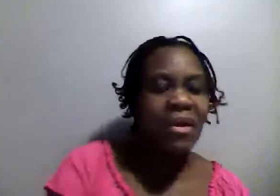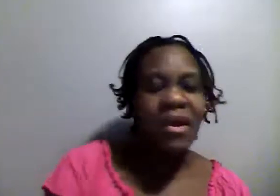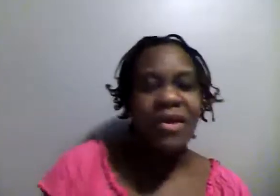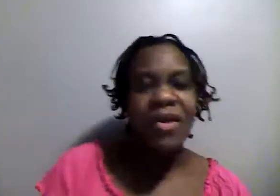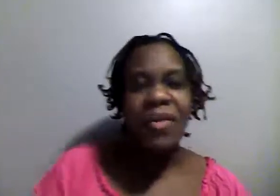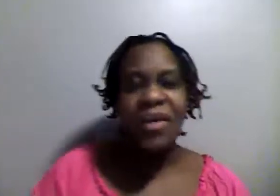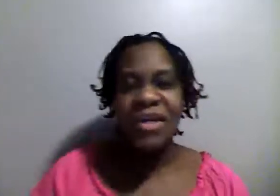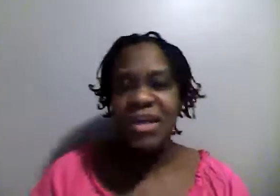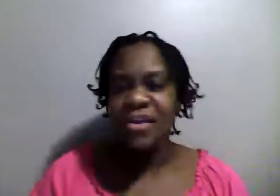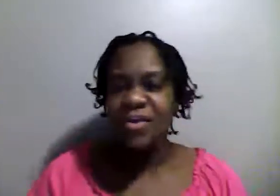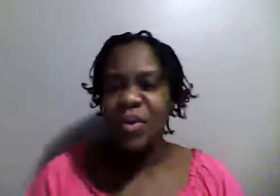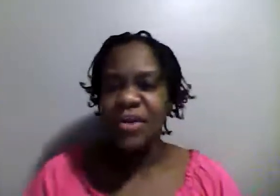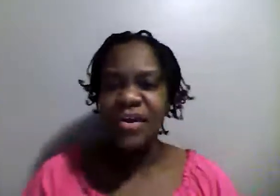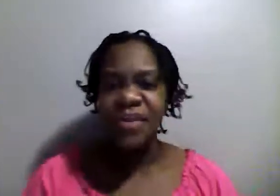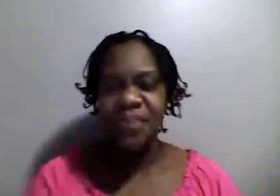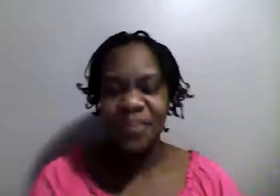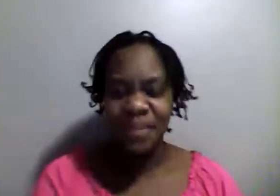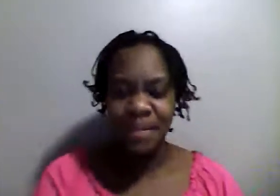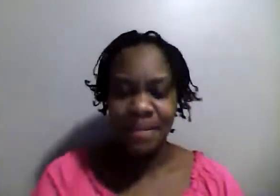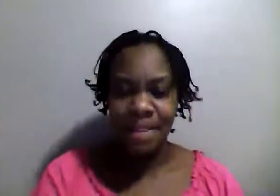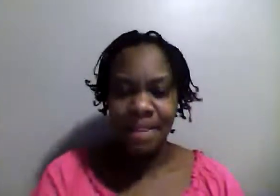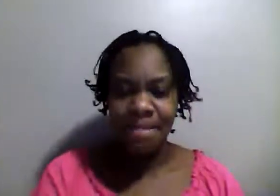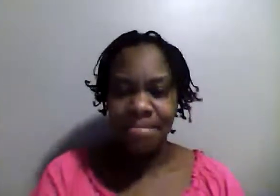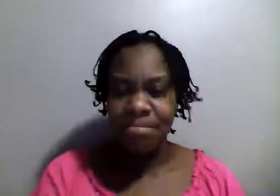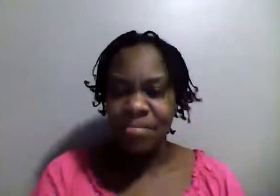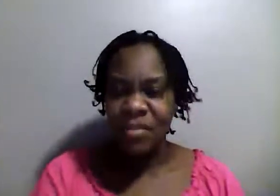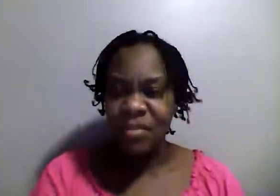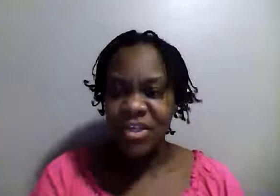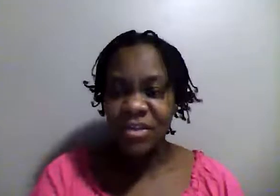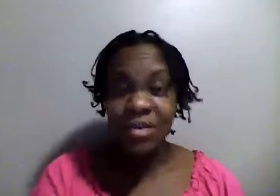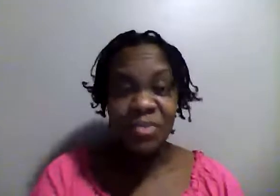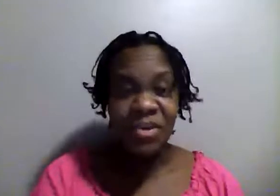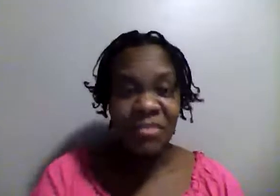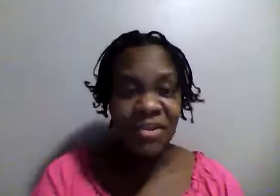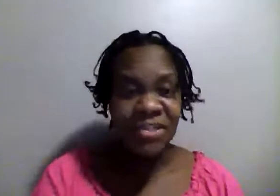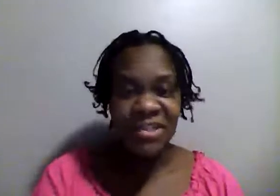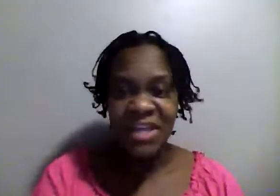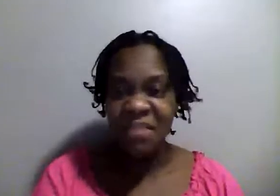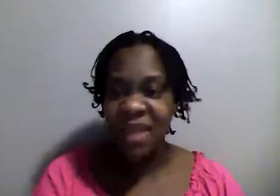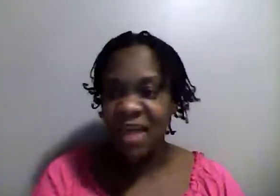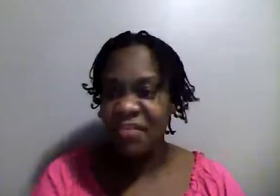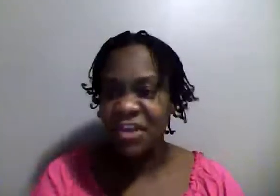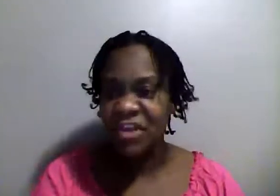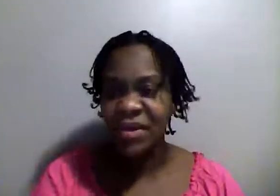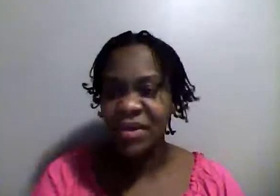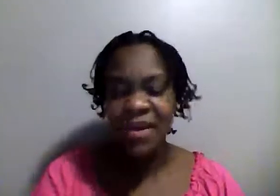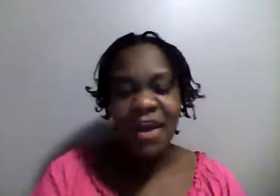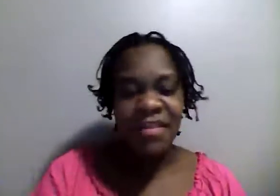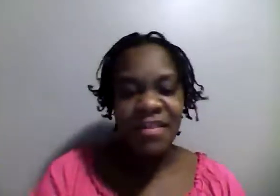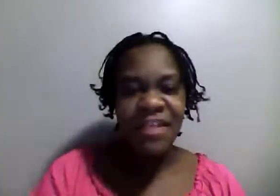Now, yellow shoulder, which looks pretty much the same like green shoulder, this